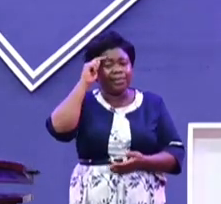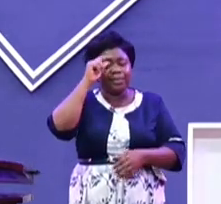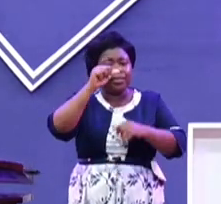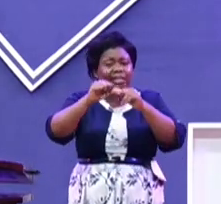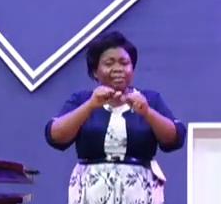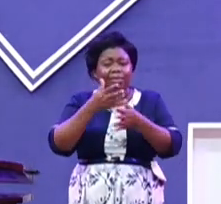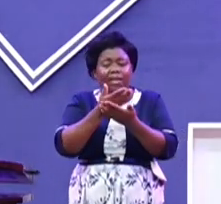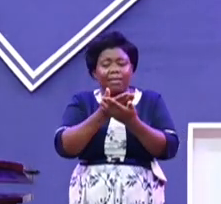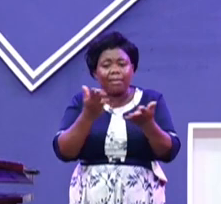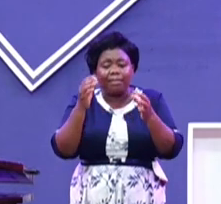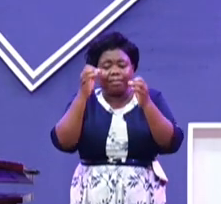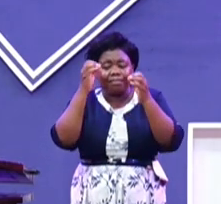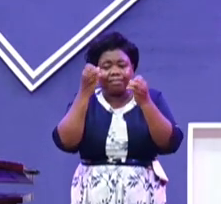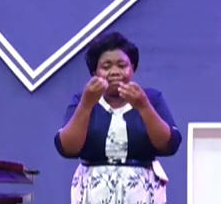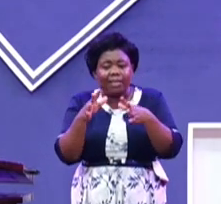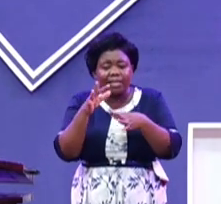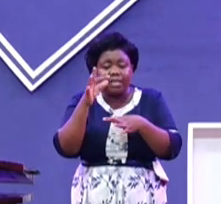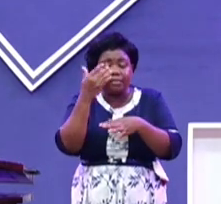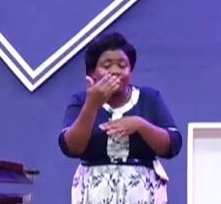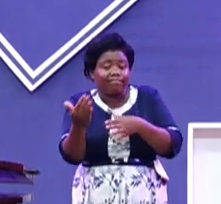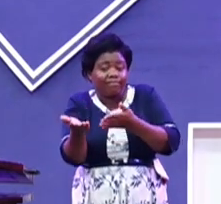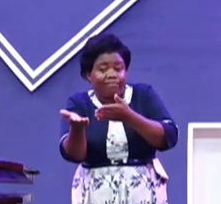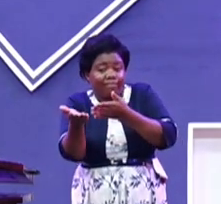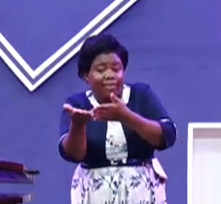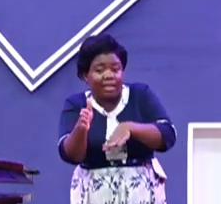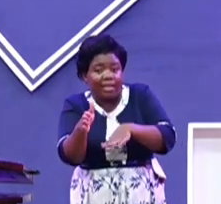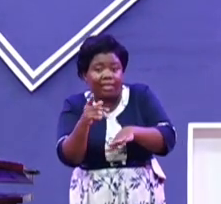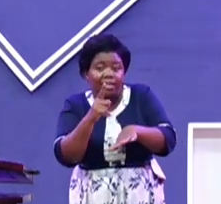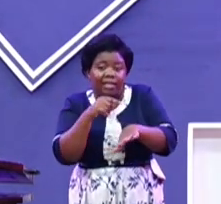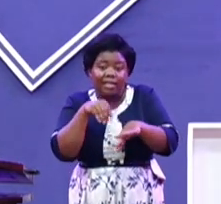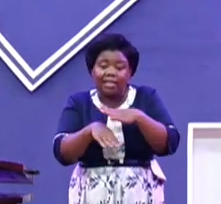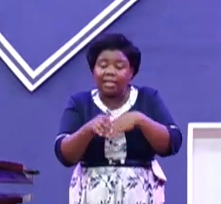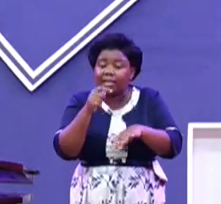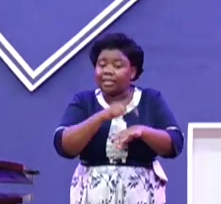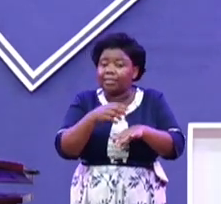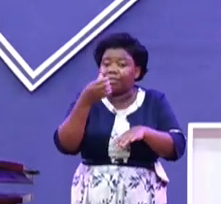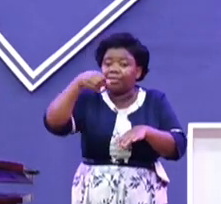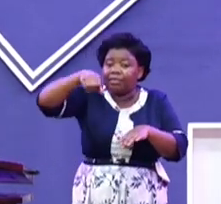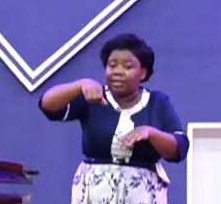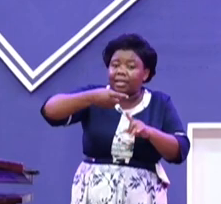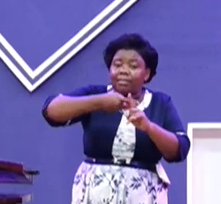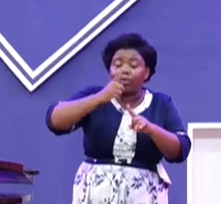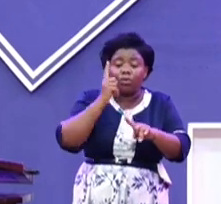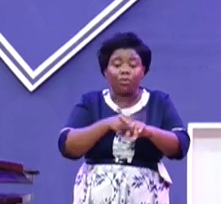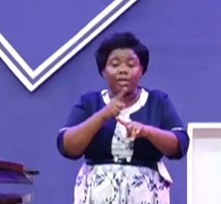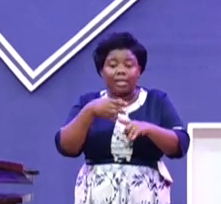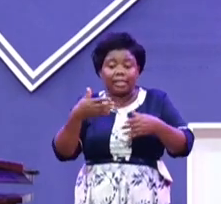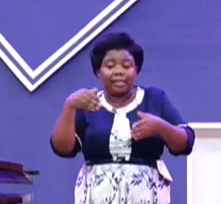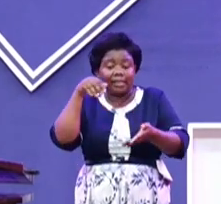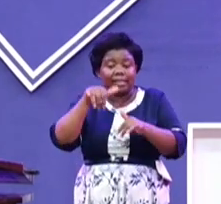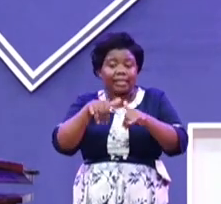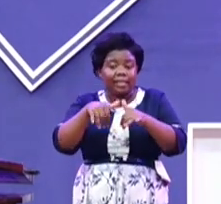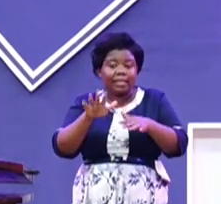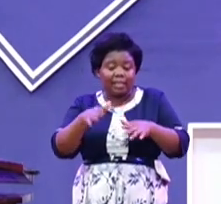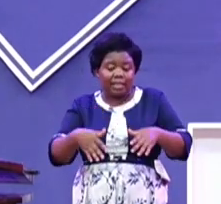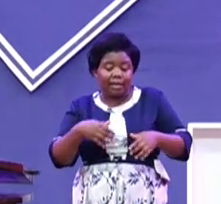abaana bameka abafa mu kiseera ekyo eky'emyezi omunda nga bakyali mu mbuto za mama waabwe. Have